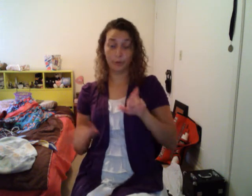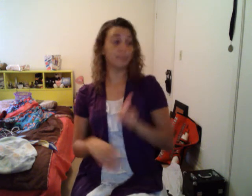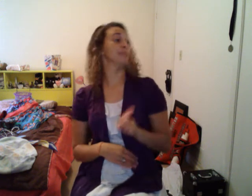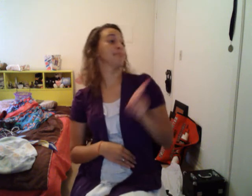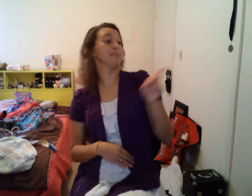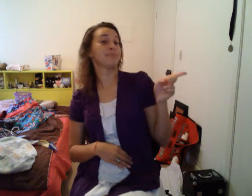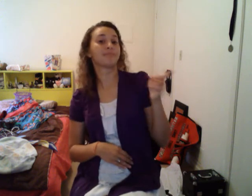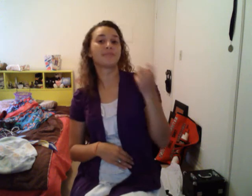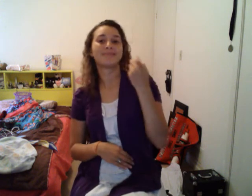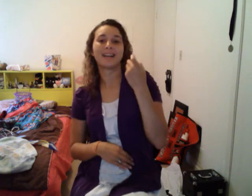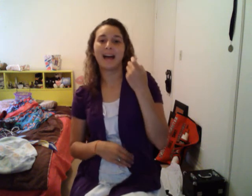a checkup.